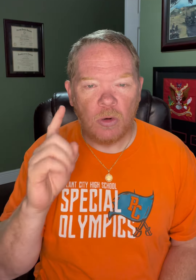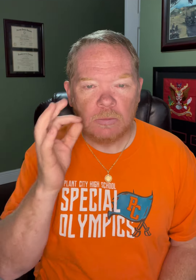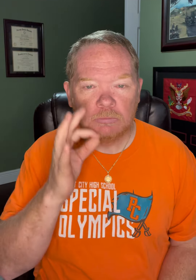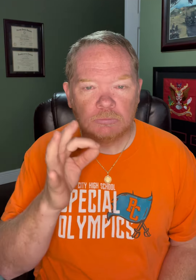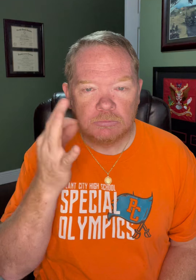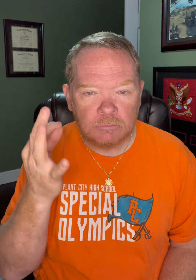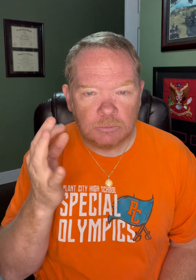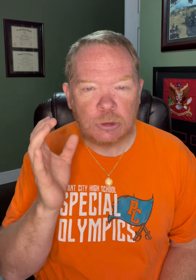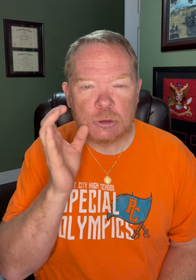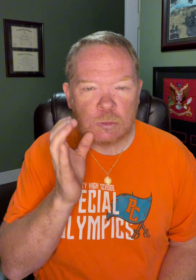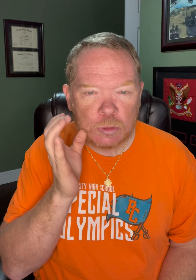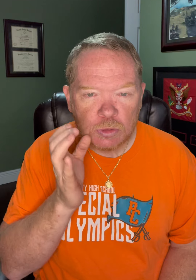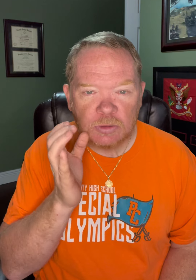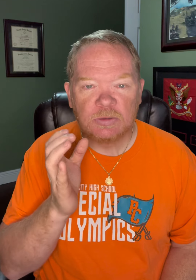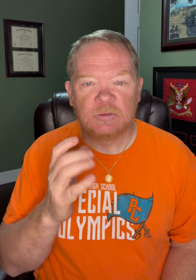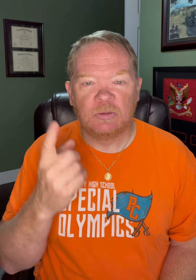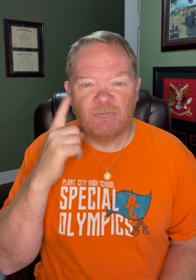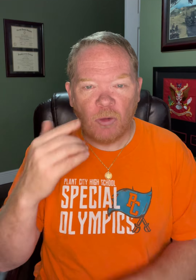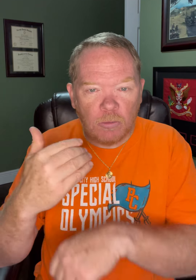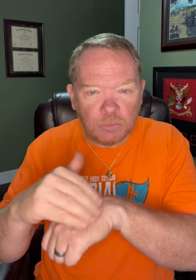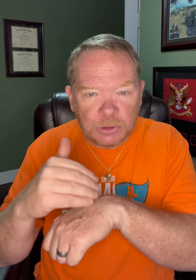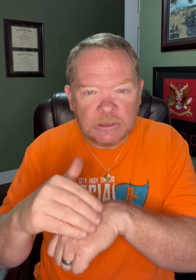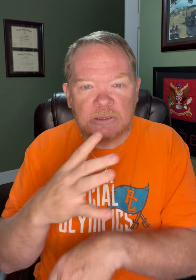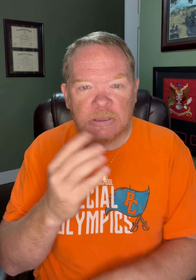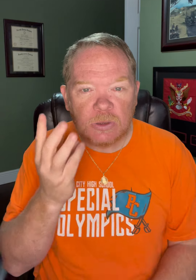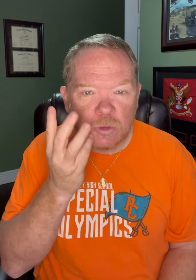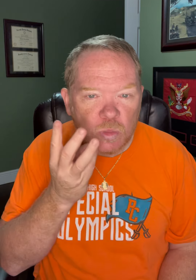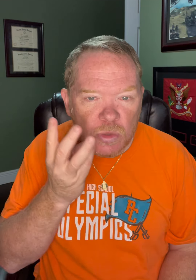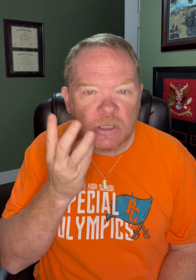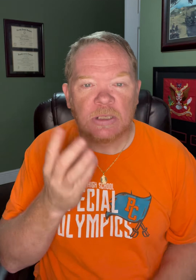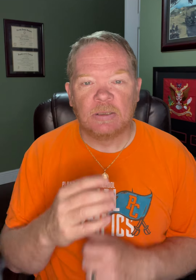used for communion, for bread and wine.